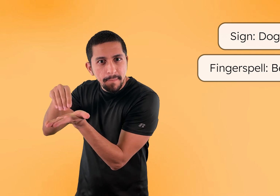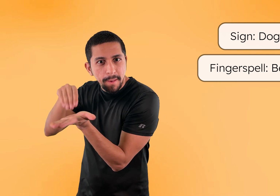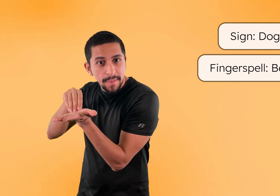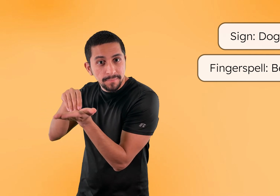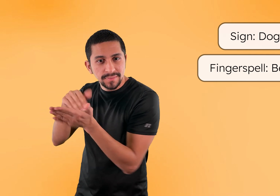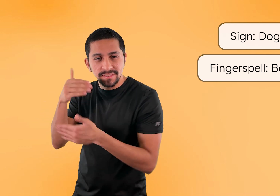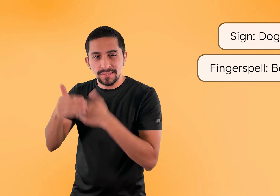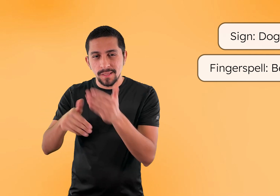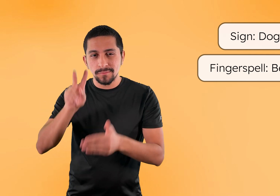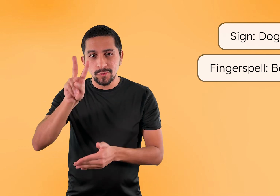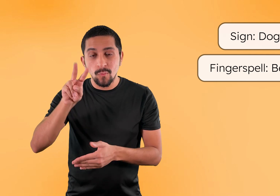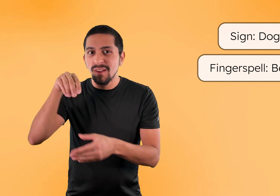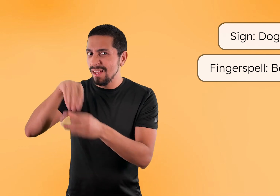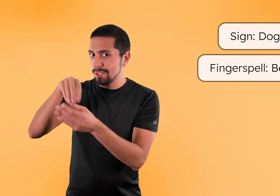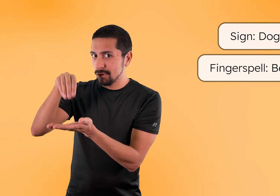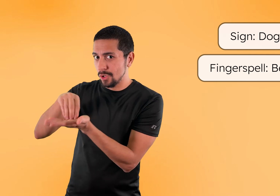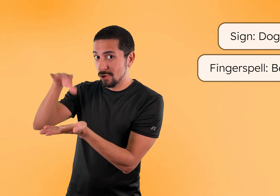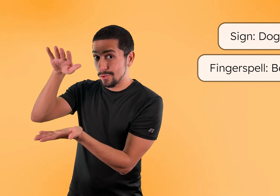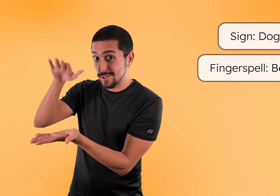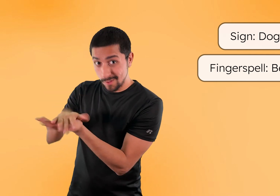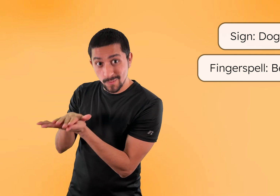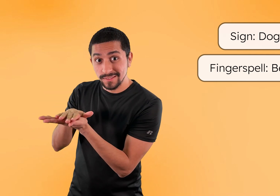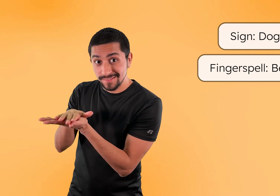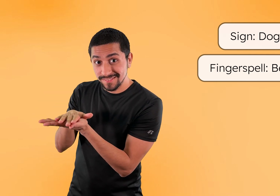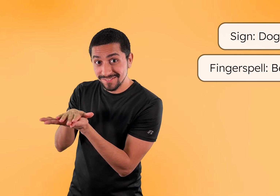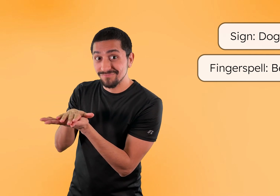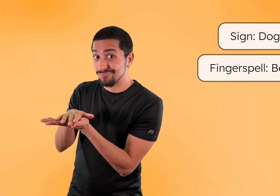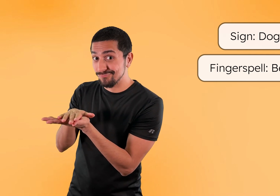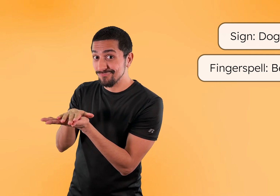down in step 2 of your guided notes.